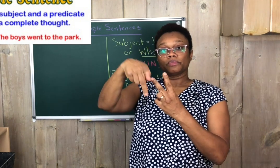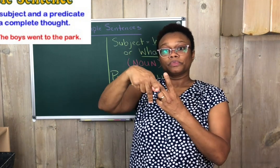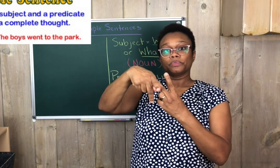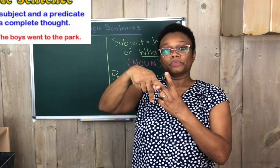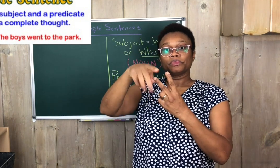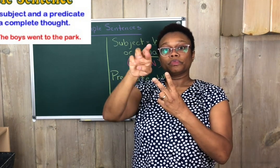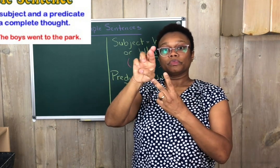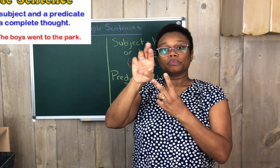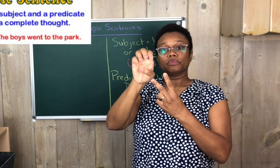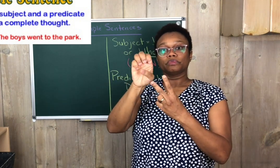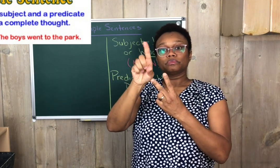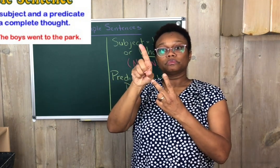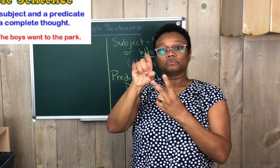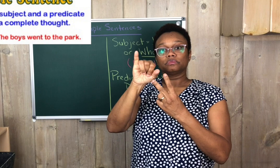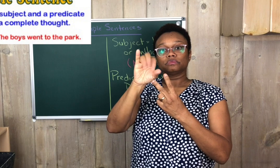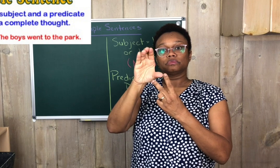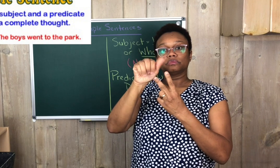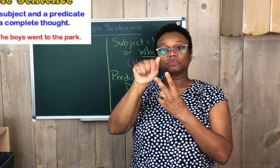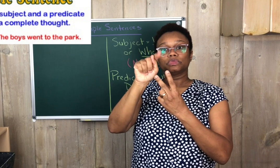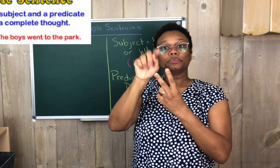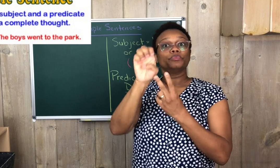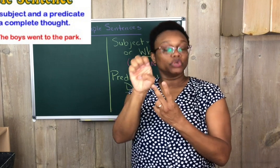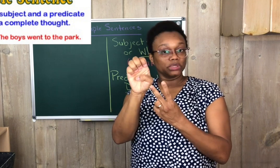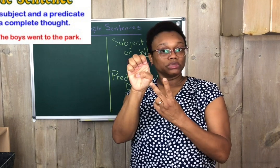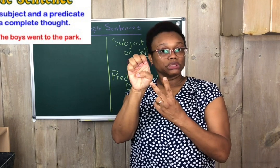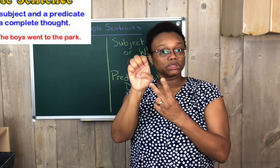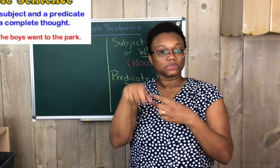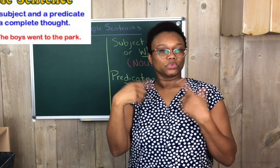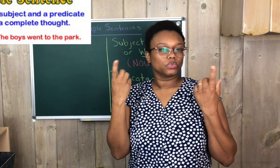and a predicate.